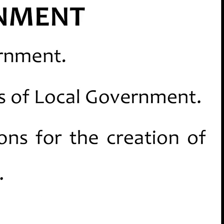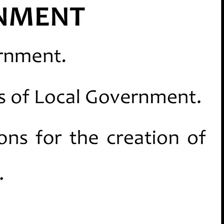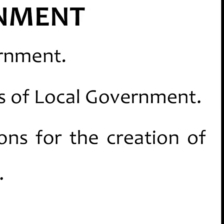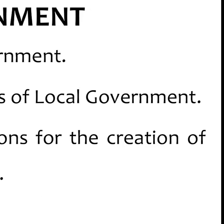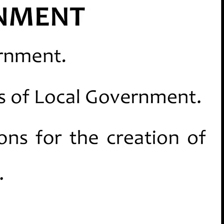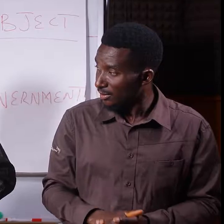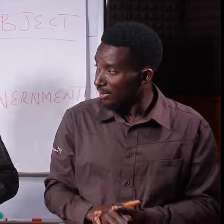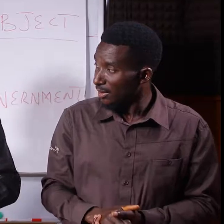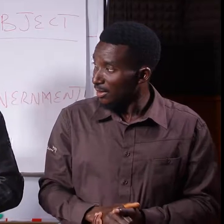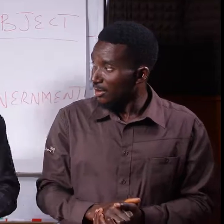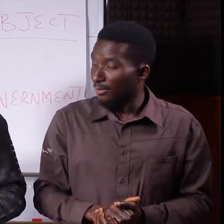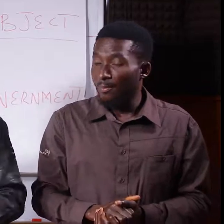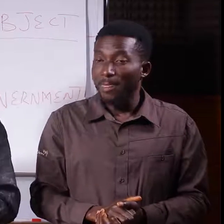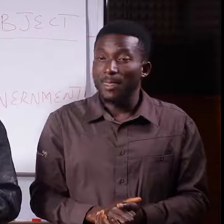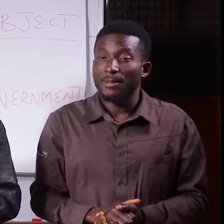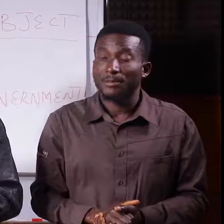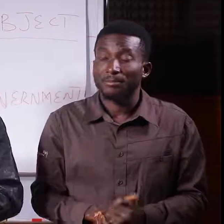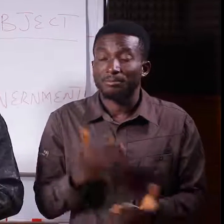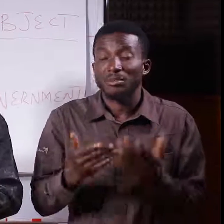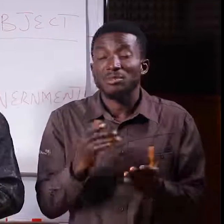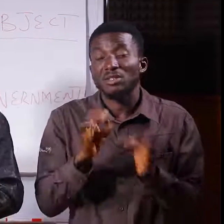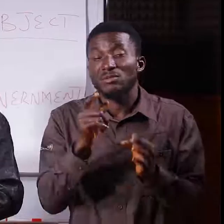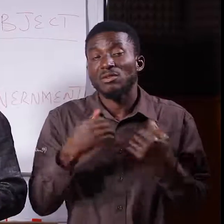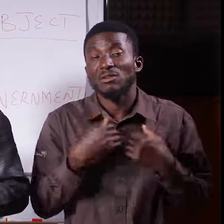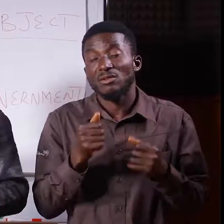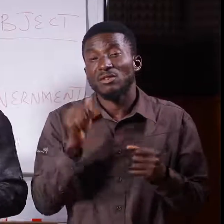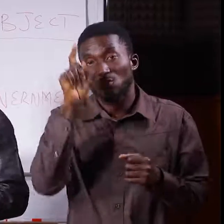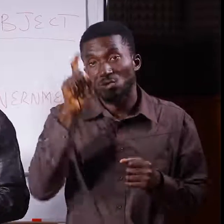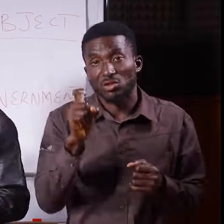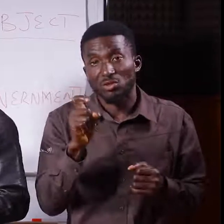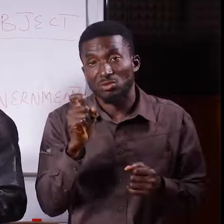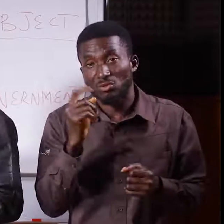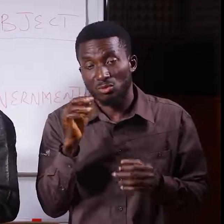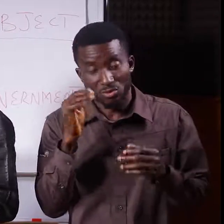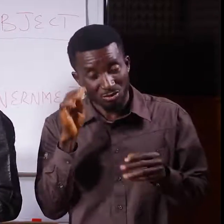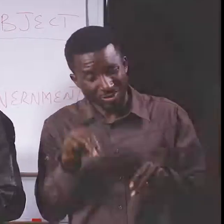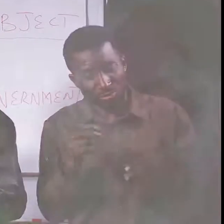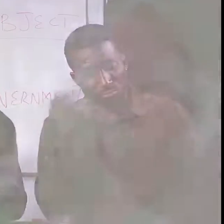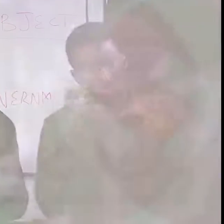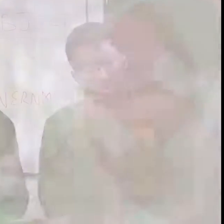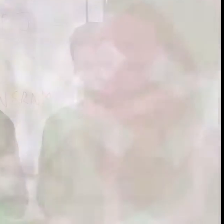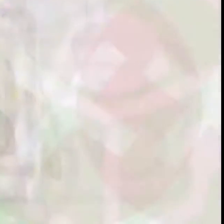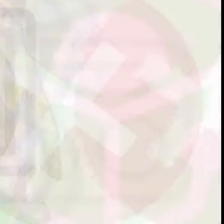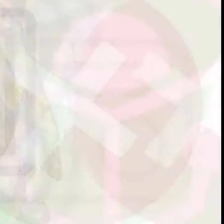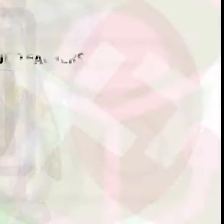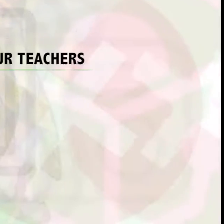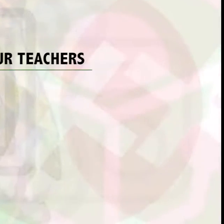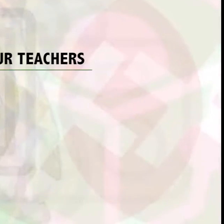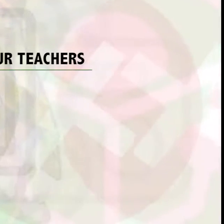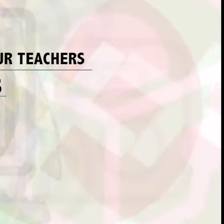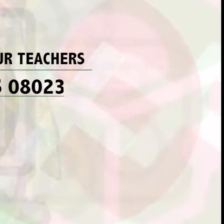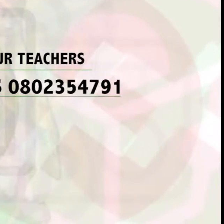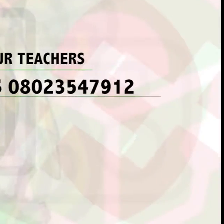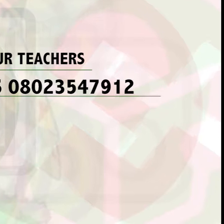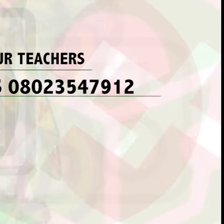government. In case you have a question or you need further explanation, you can WhatsApp me or contact me through this